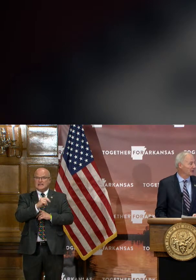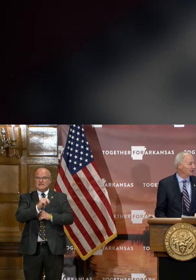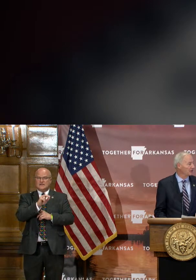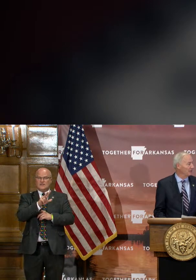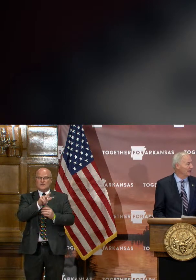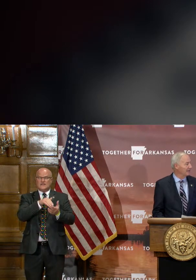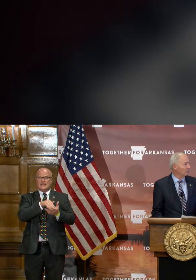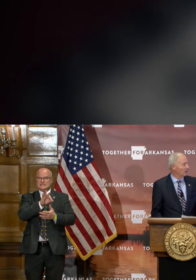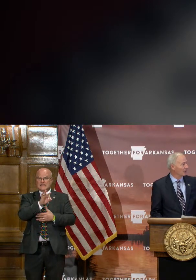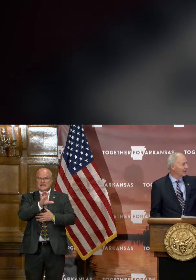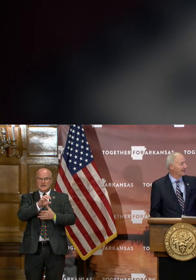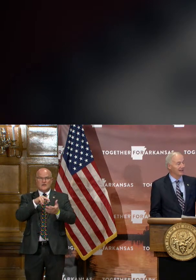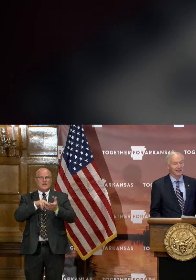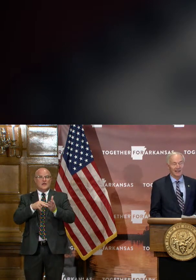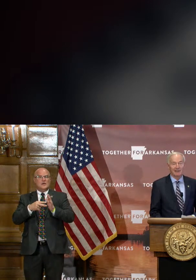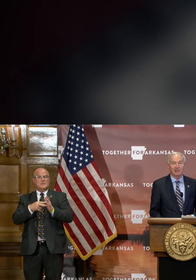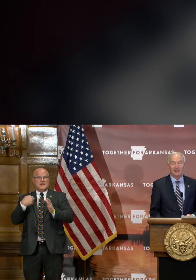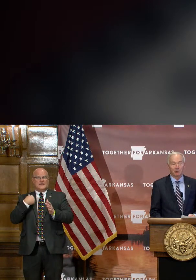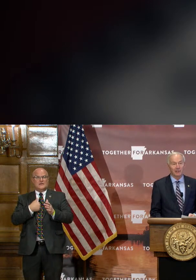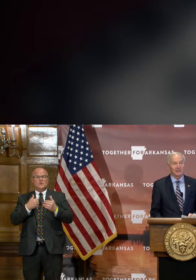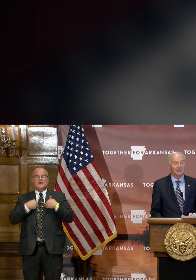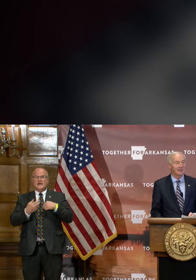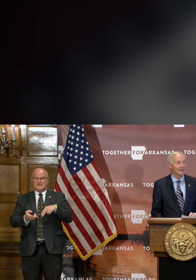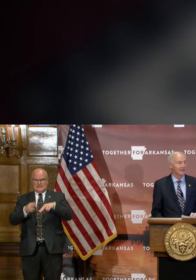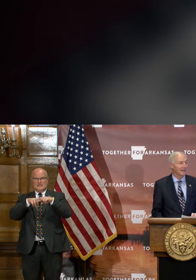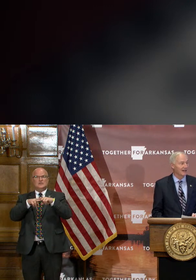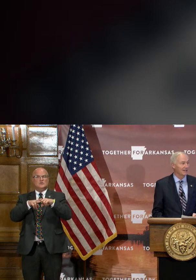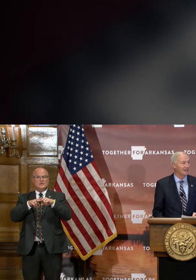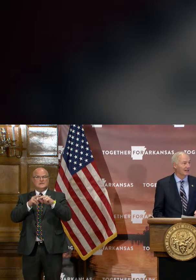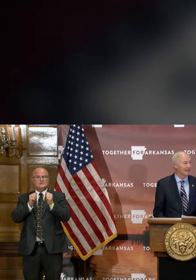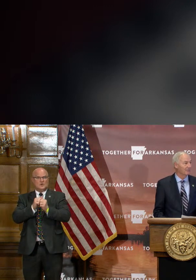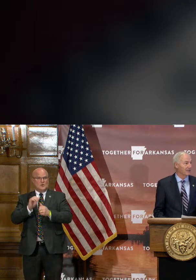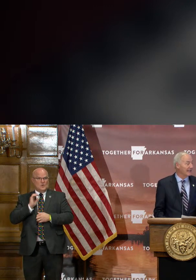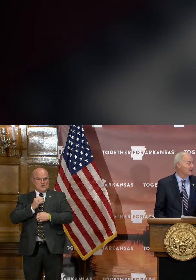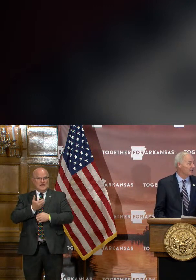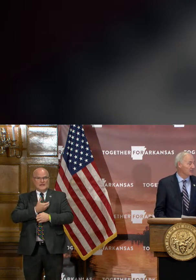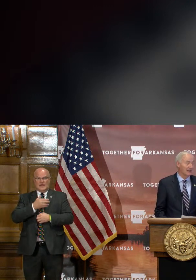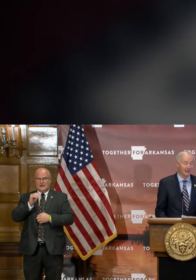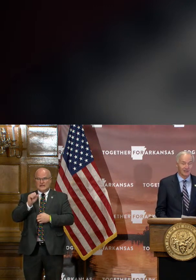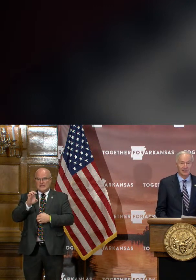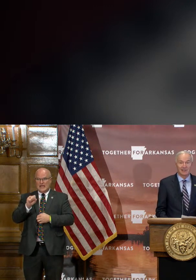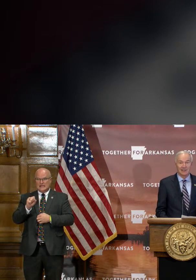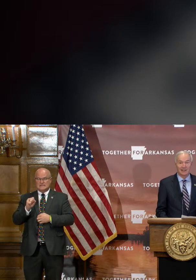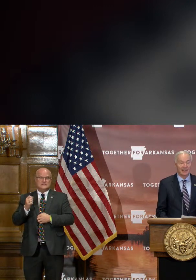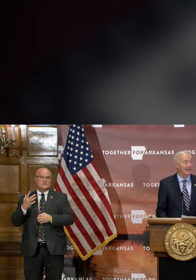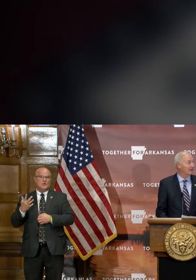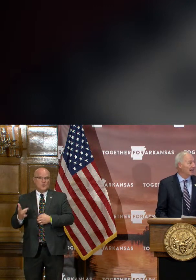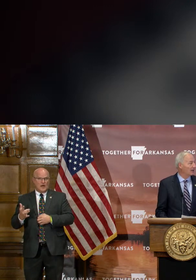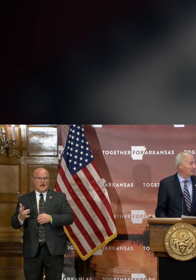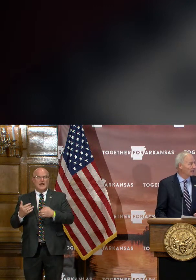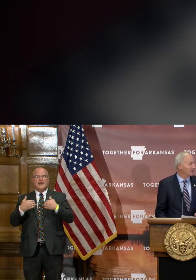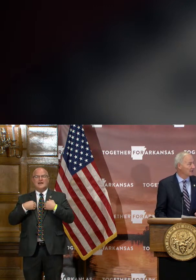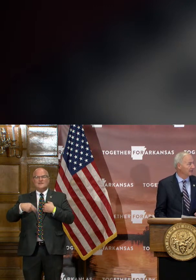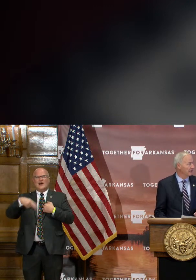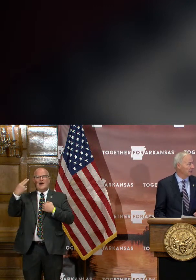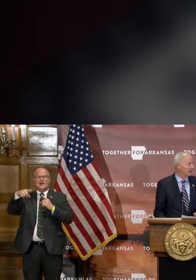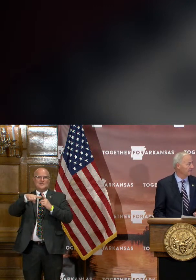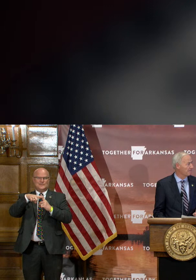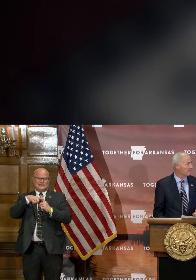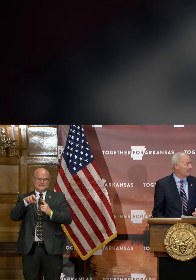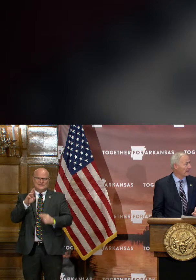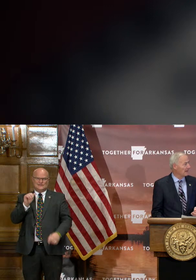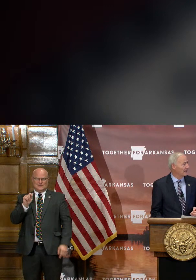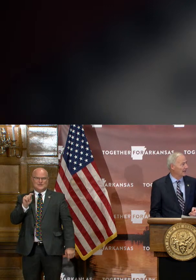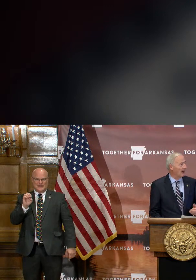that's pretty much going to mean that we're going to have an increase in our cases because they have a higher positivity